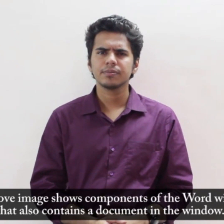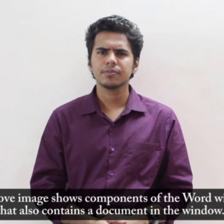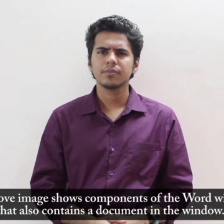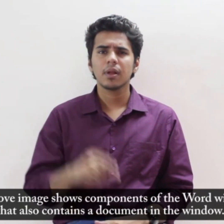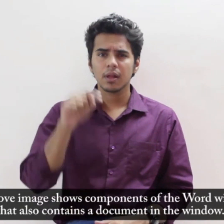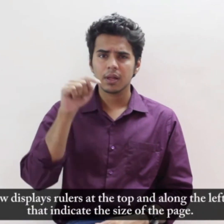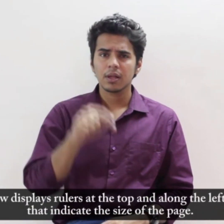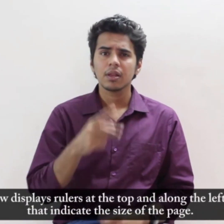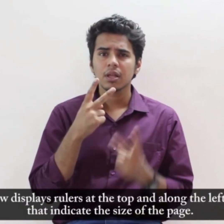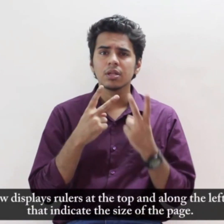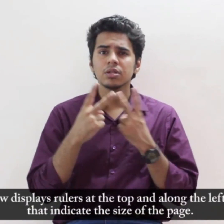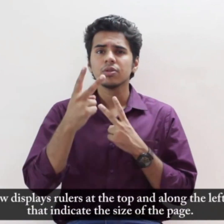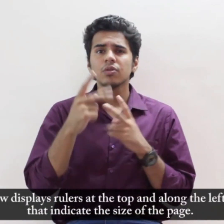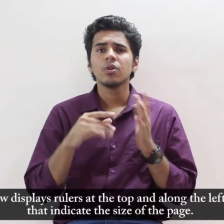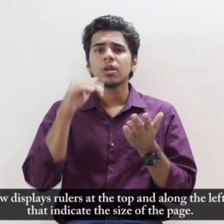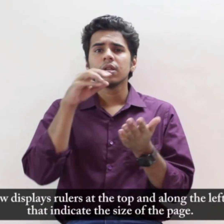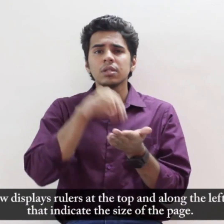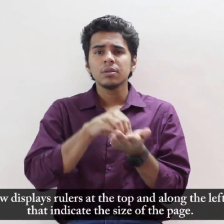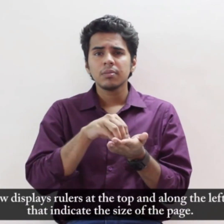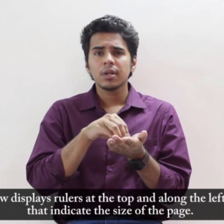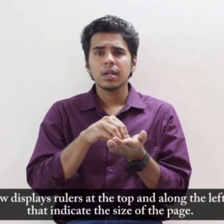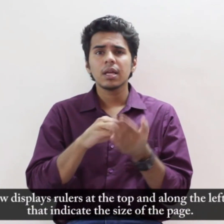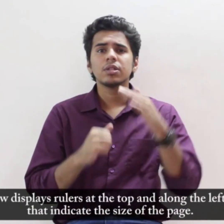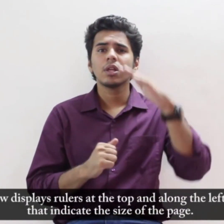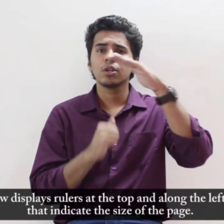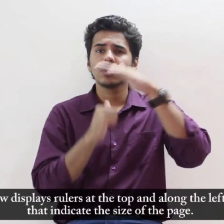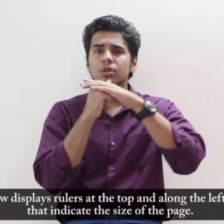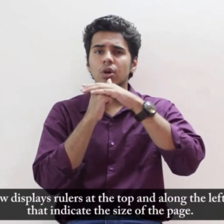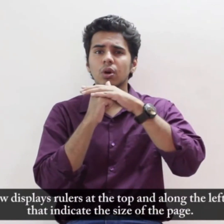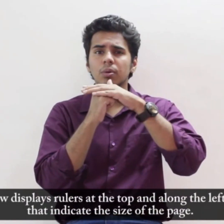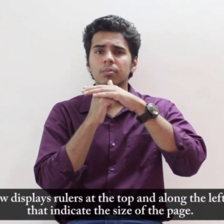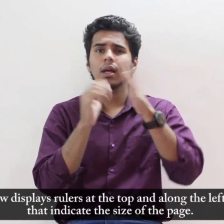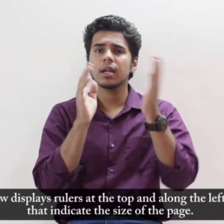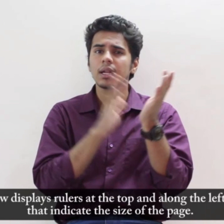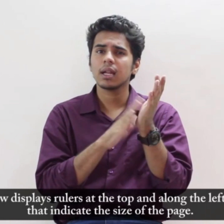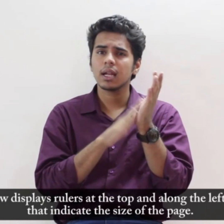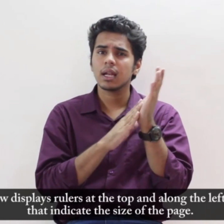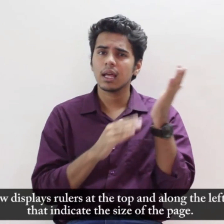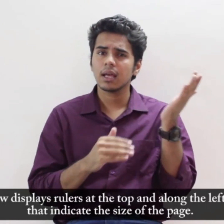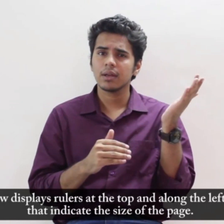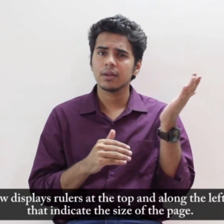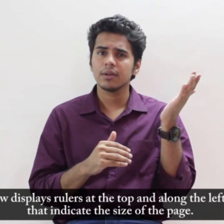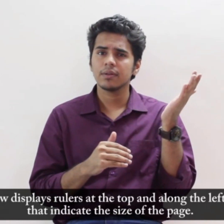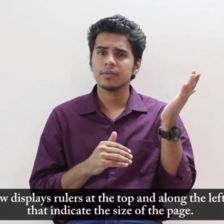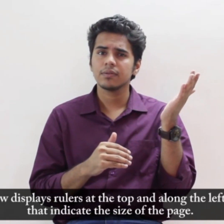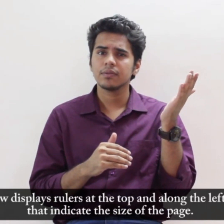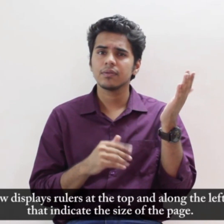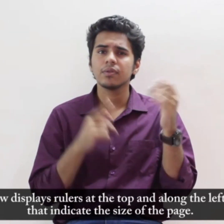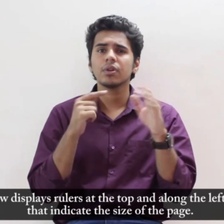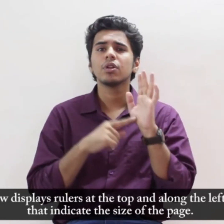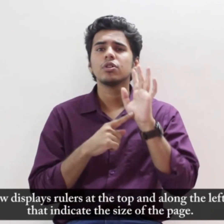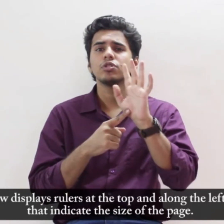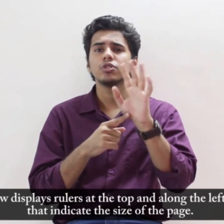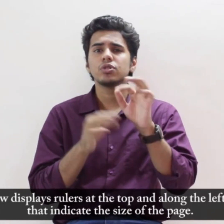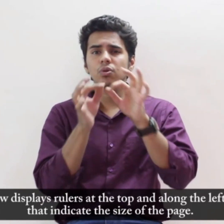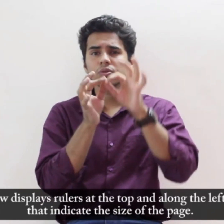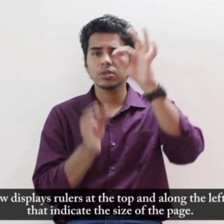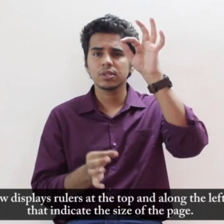This view displays rulers at the top and along the left aspect that indicate the size of the page.